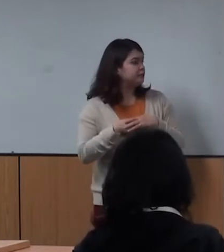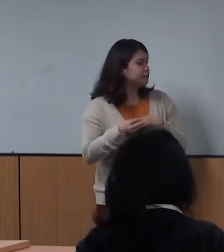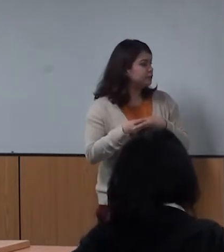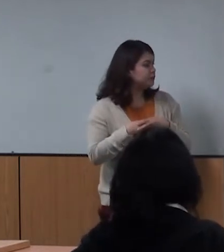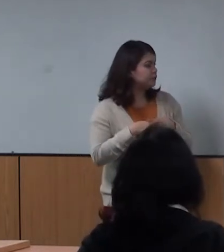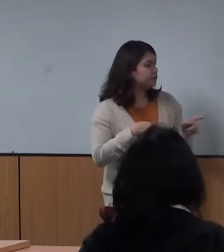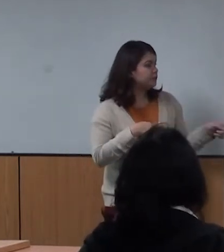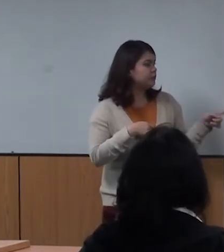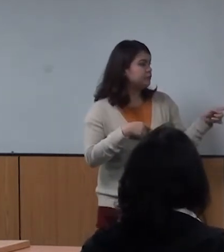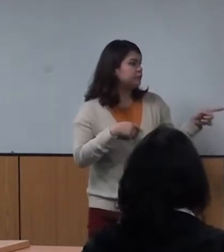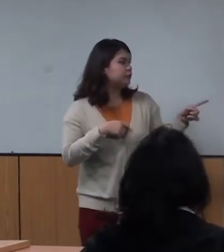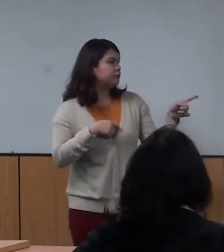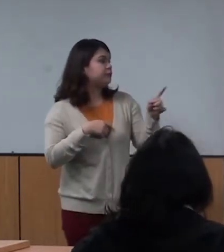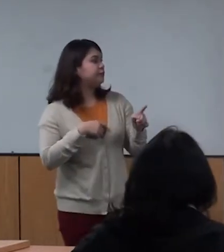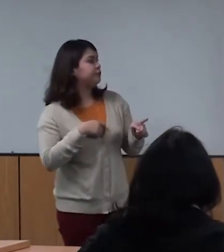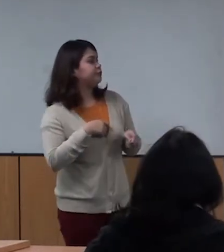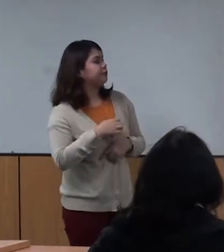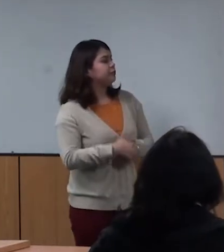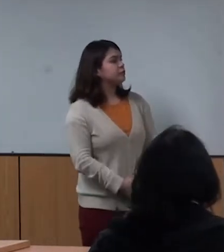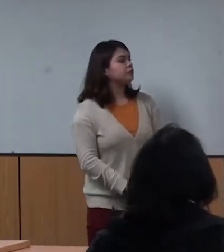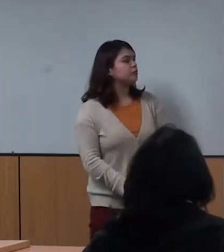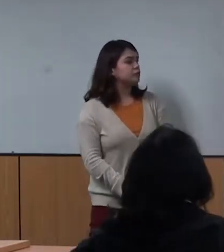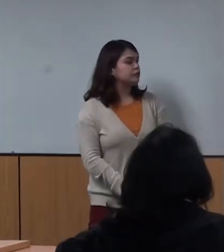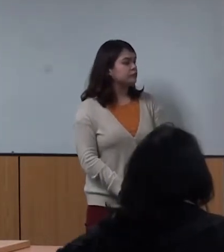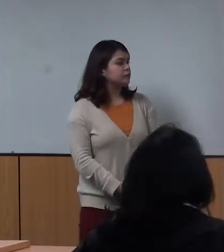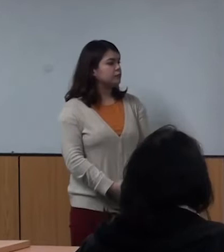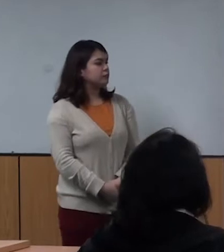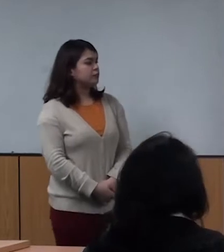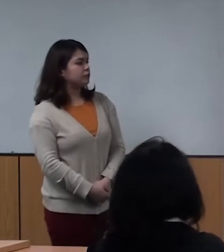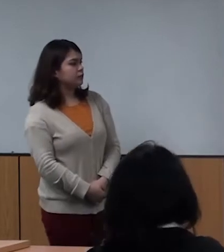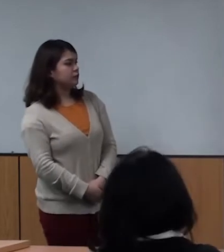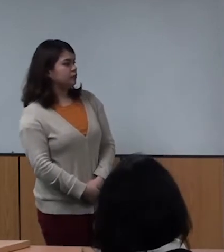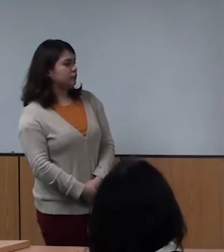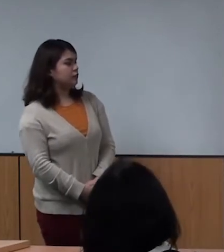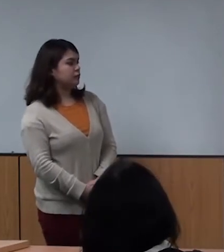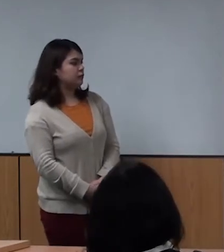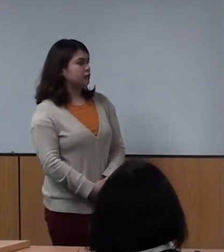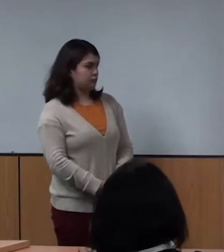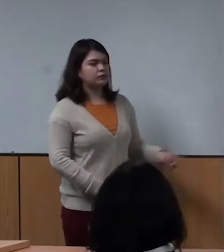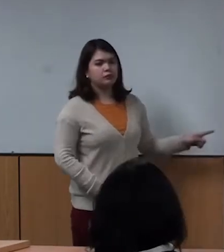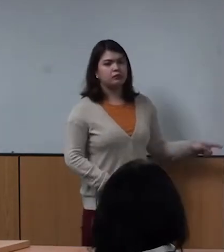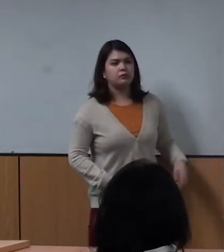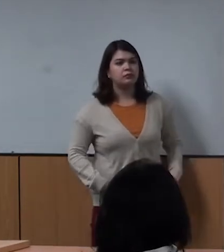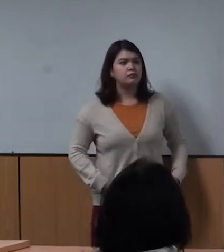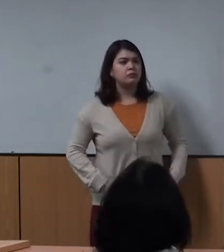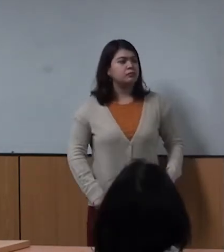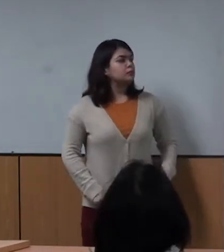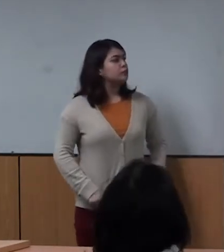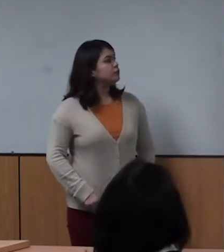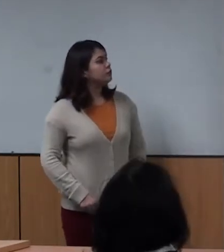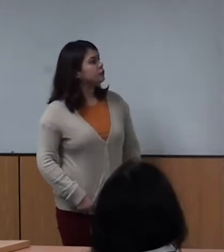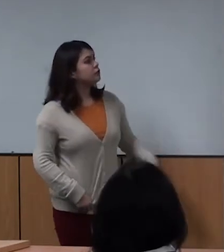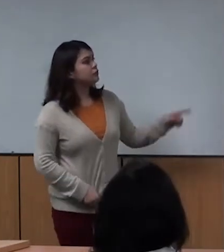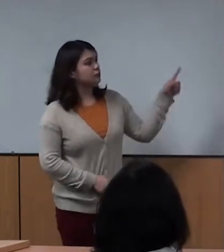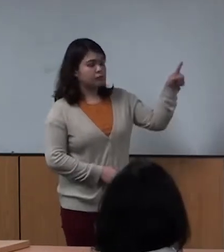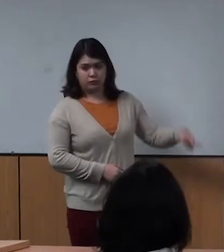higher education, employment, entrepreneurship, and middle-level skills development. So these